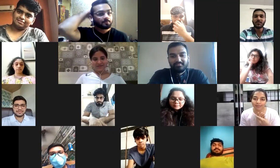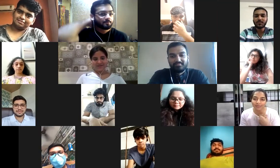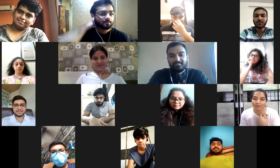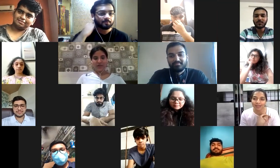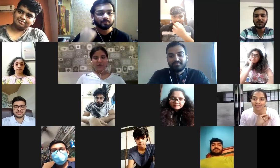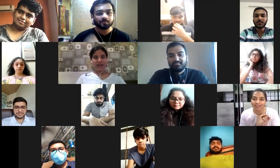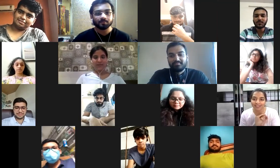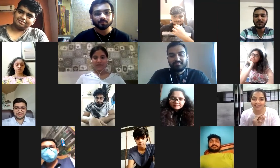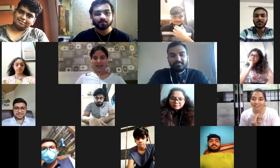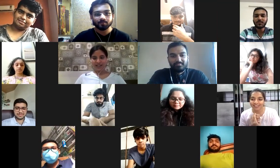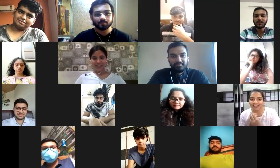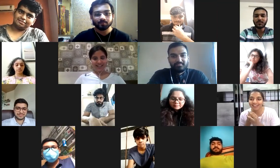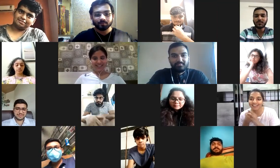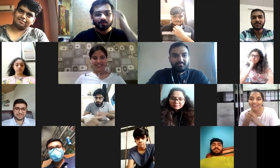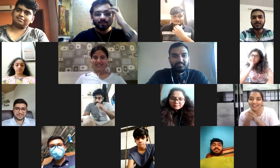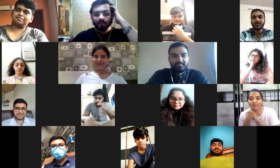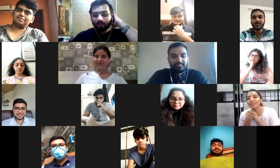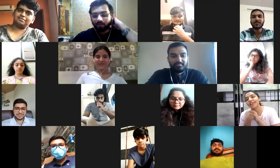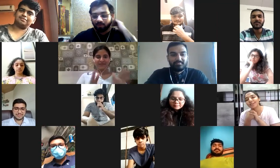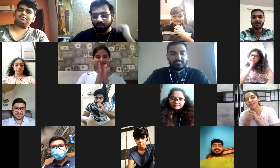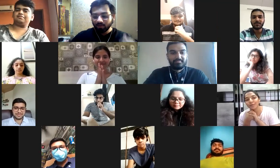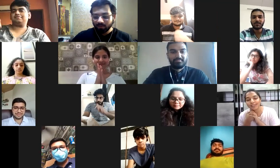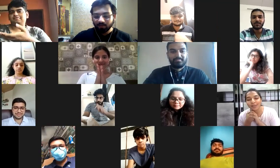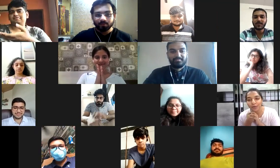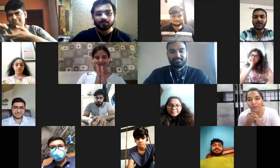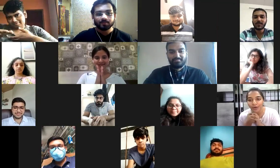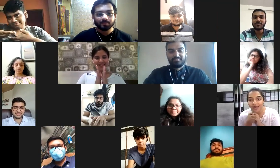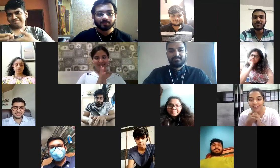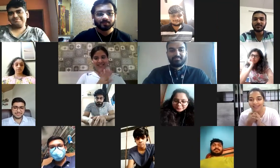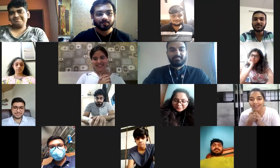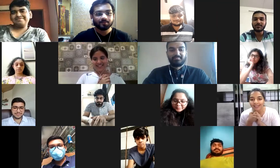from other districts and clubs. Thank you so much. I hope you all liked it.